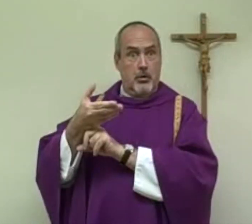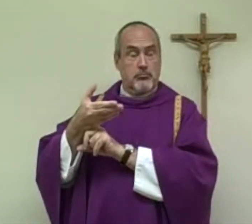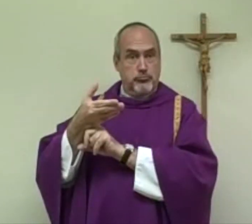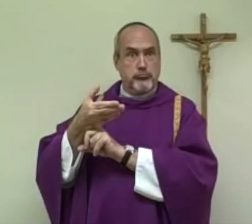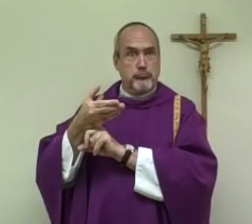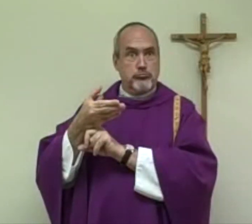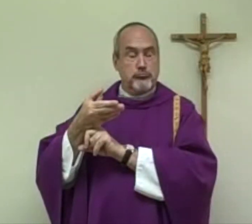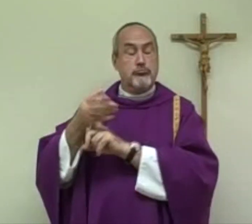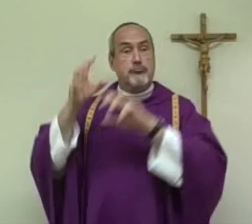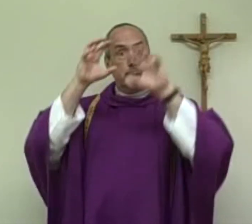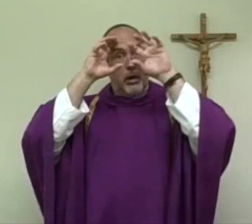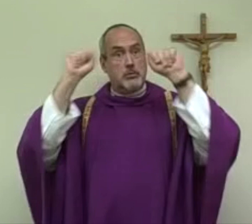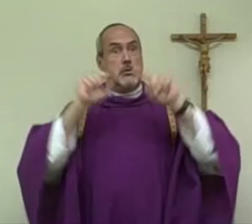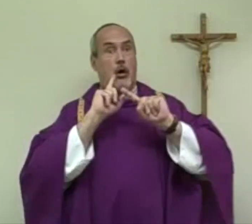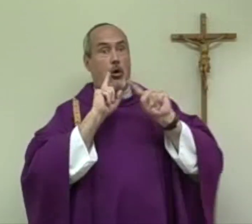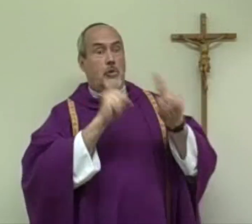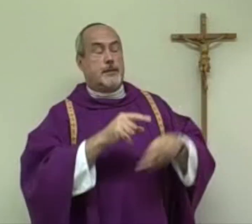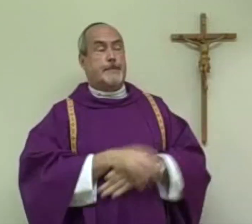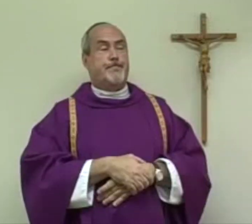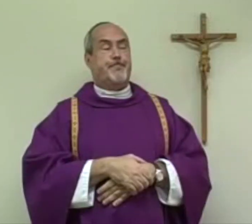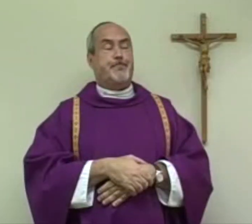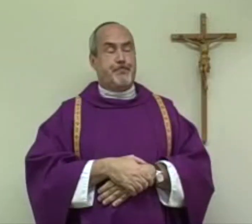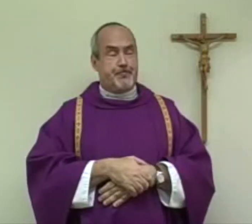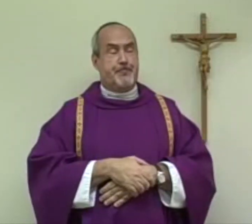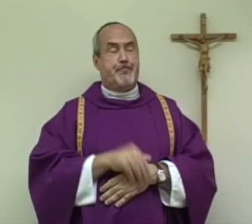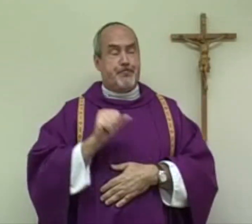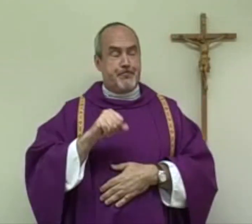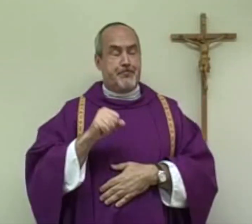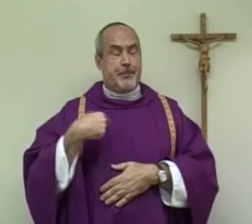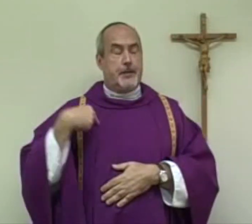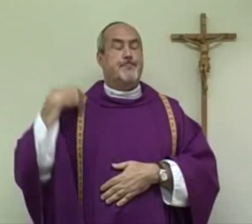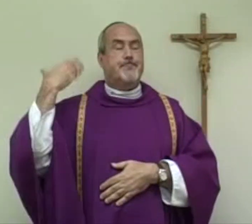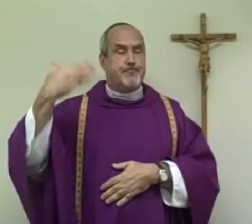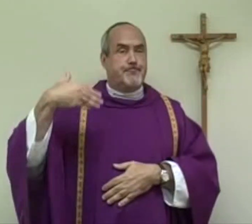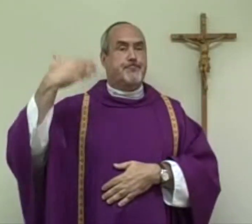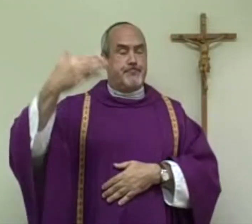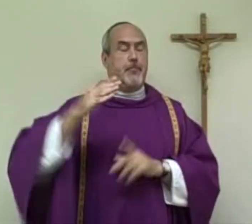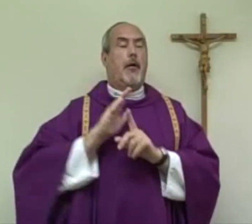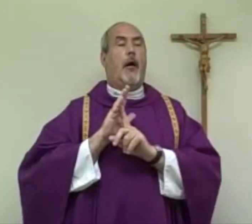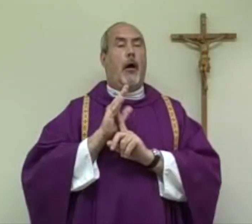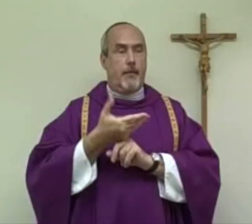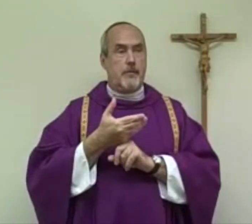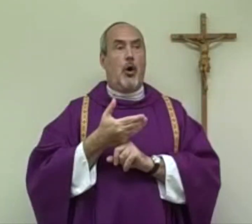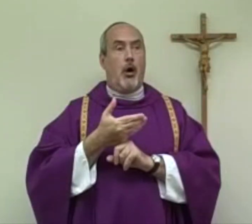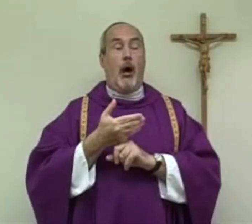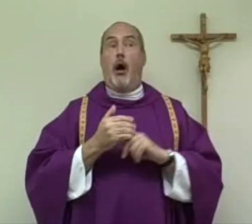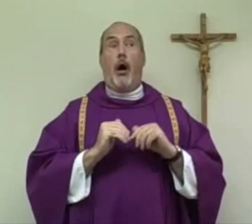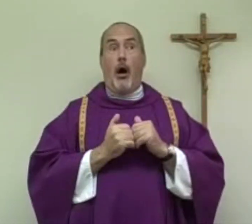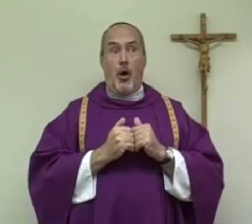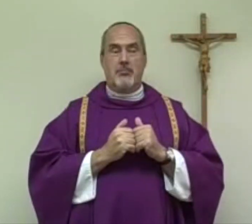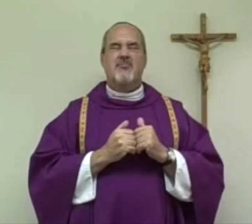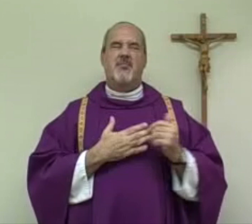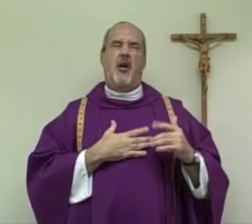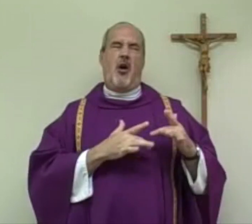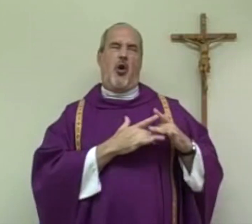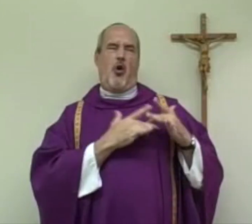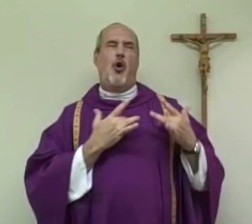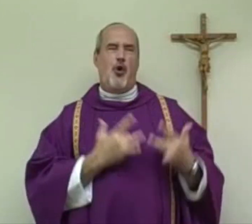you had an affair?" And the president answered, "Yes. From time to time, I've had an